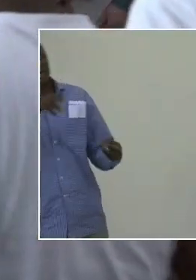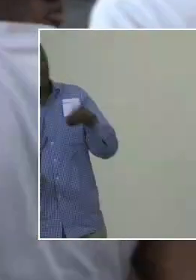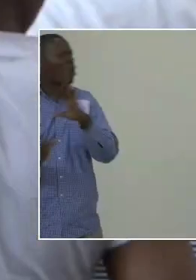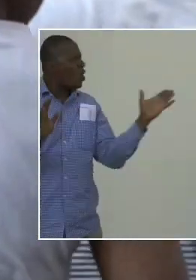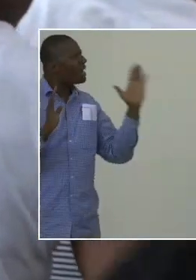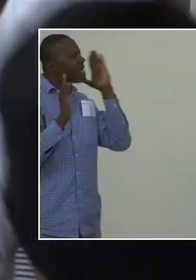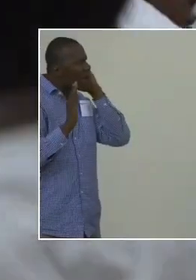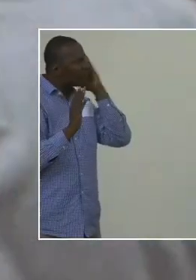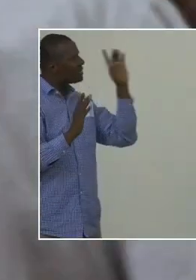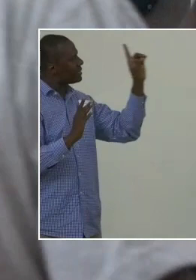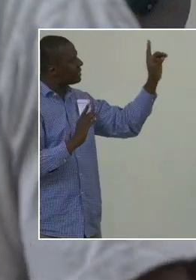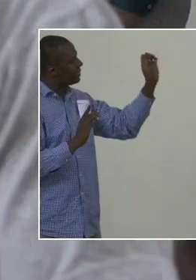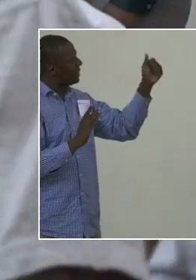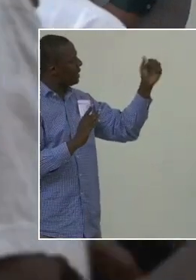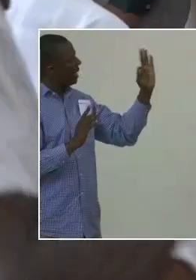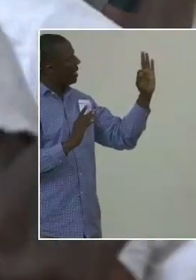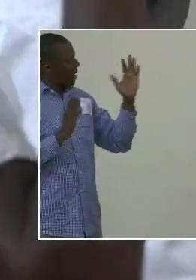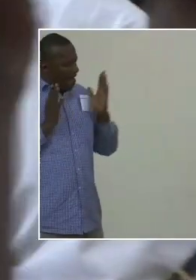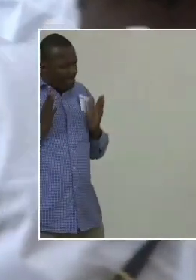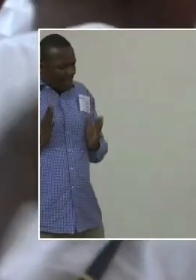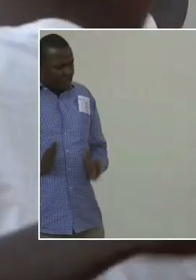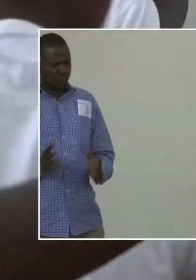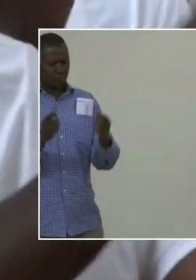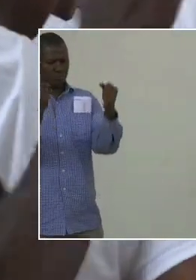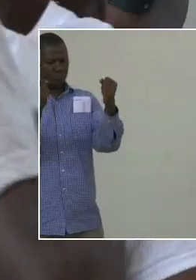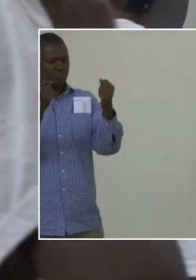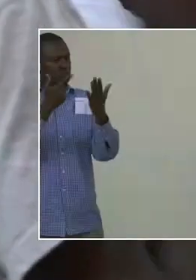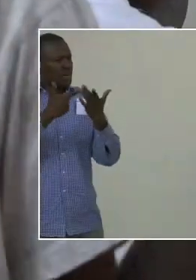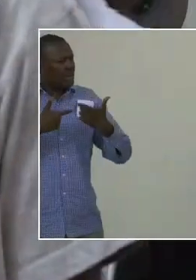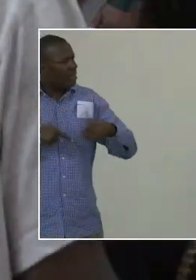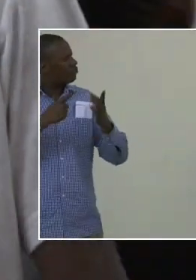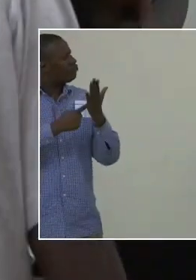Does it allow, I'm talking about deaf people.